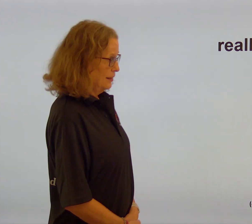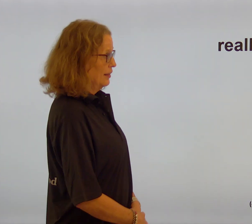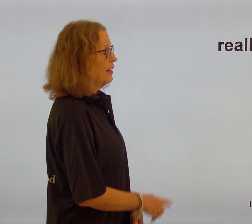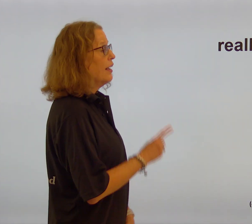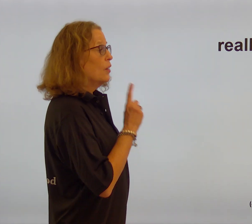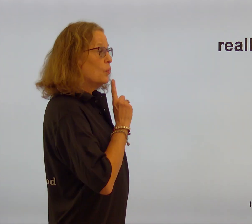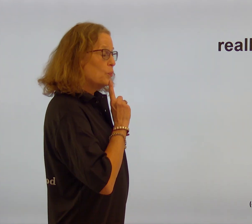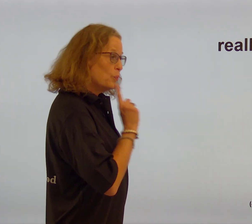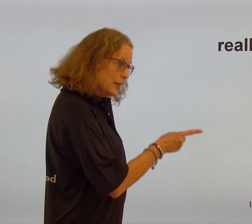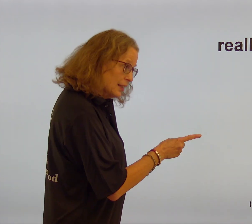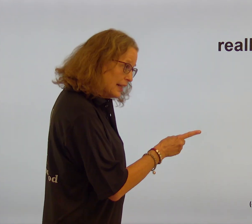Really?